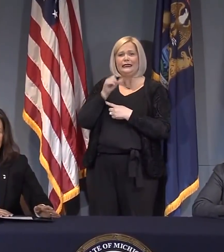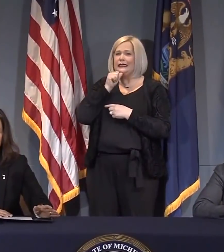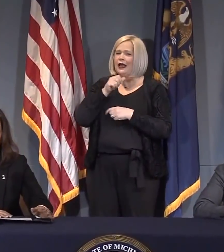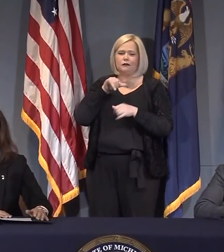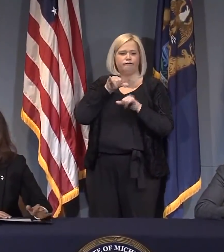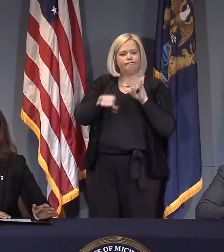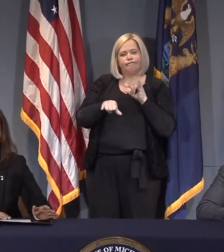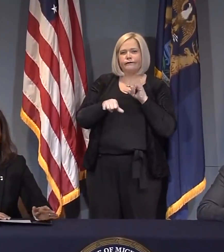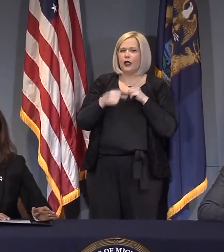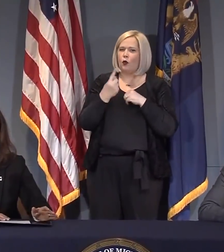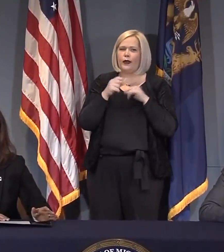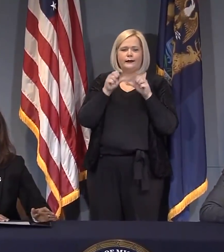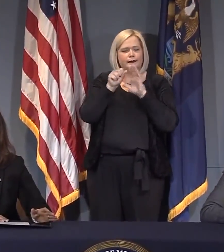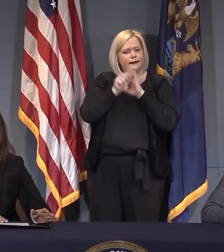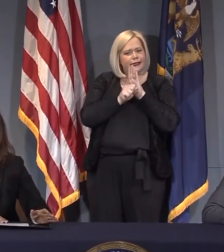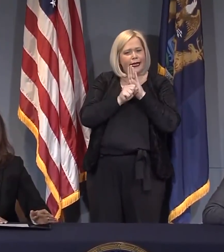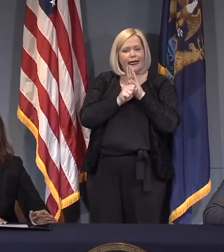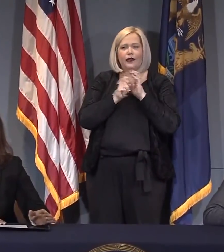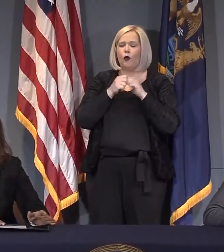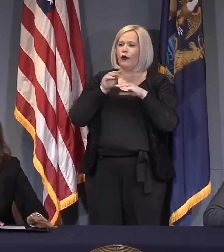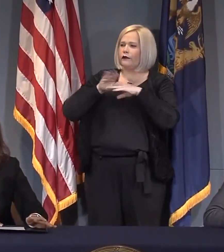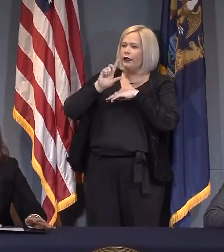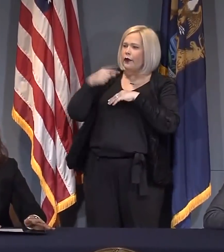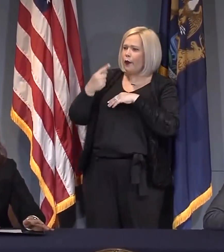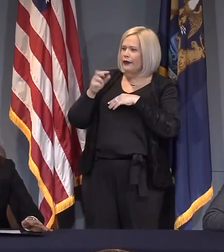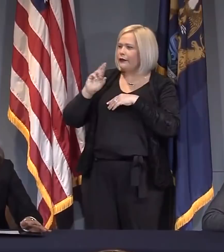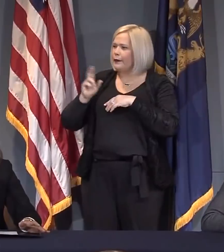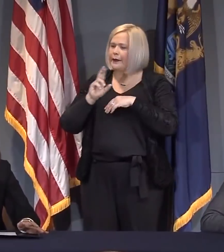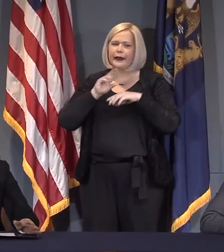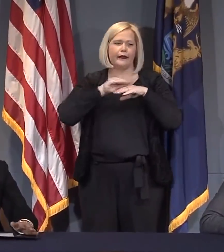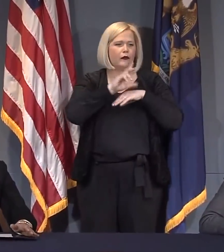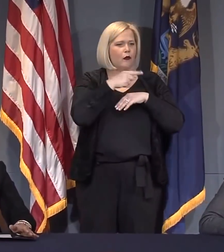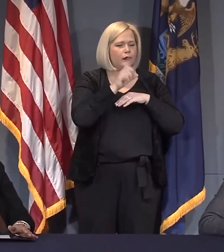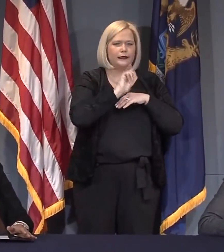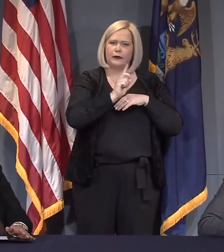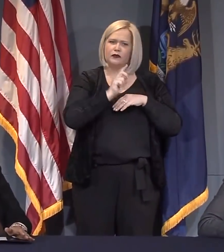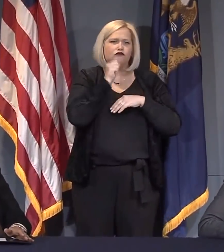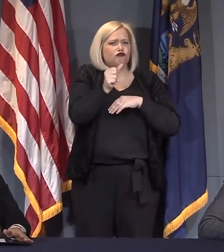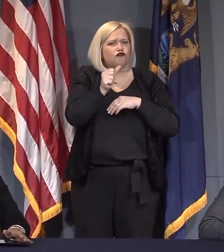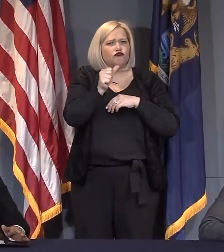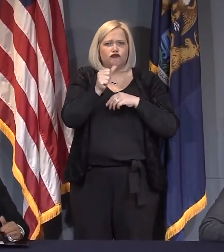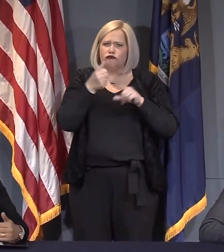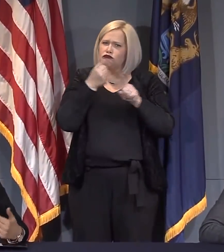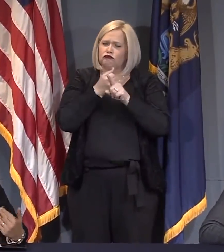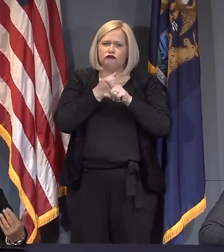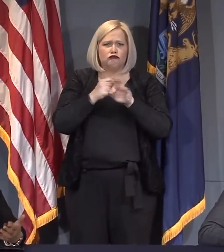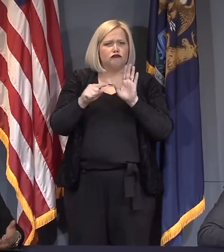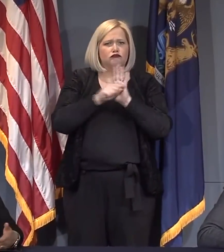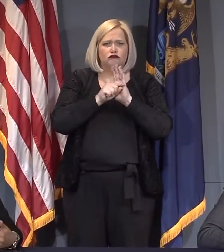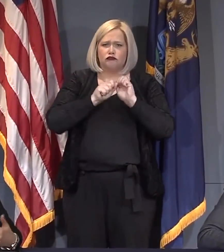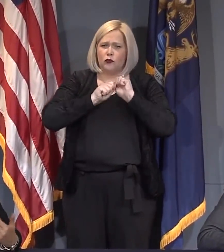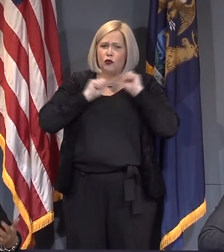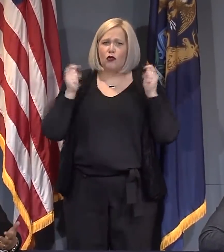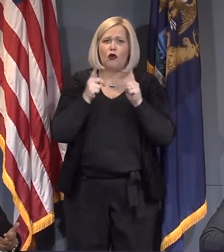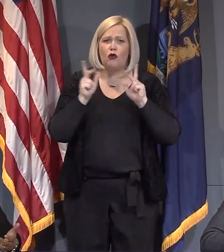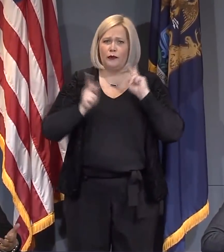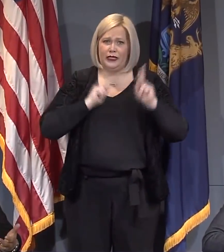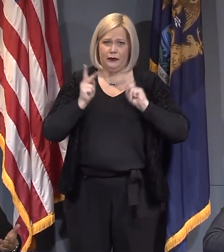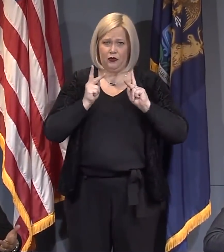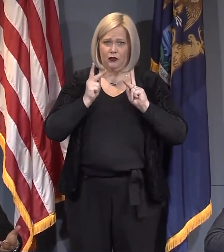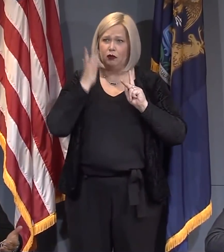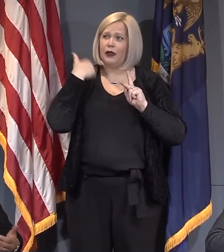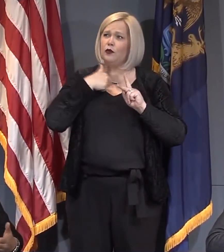line or party line for that matter. And this is a bipartisan group of governors coming together because we know that we are